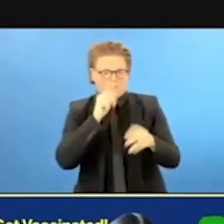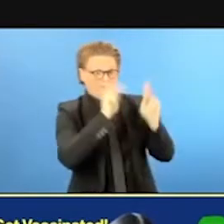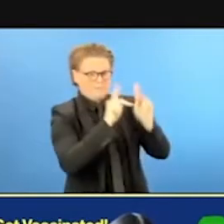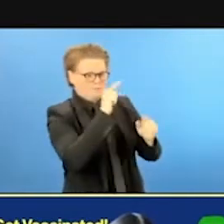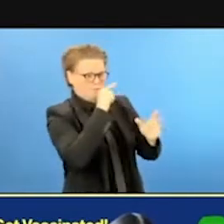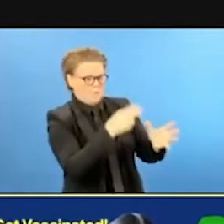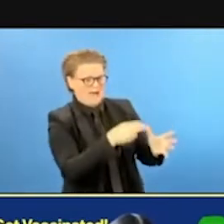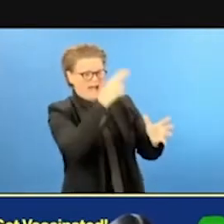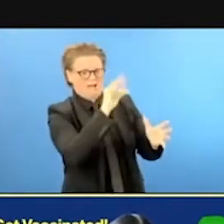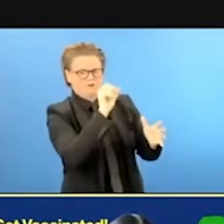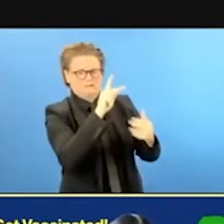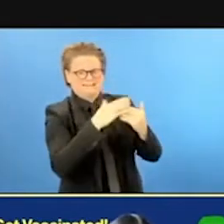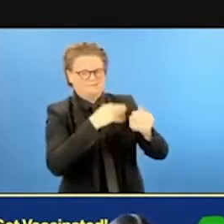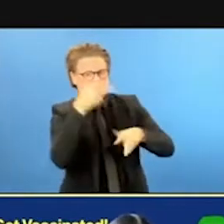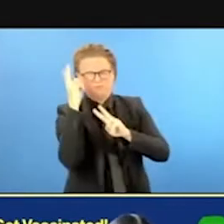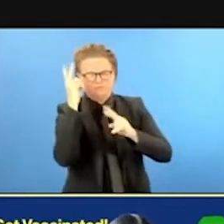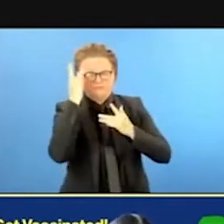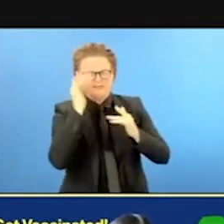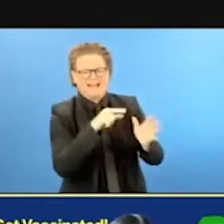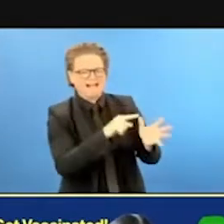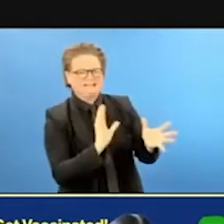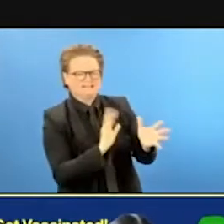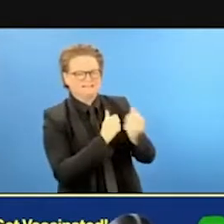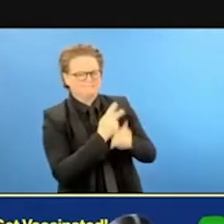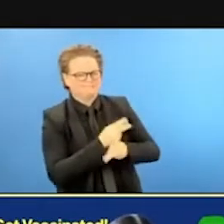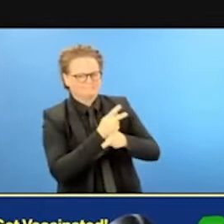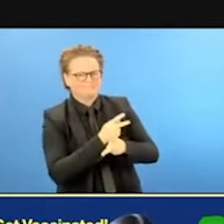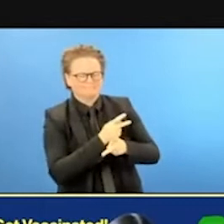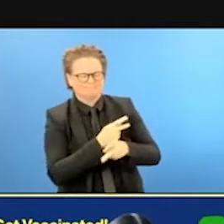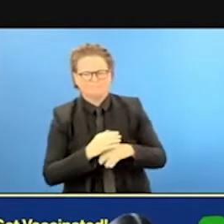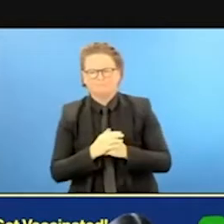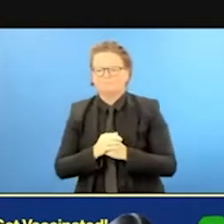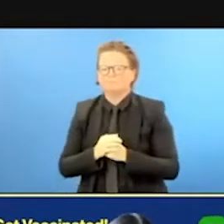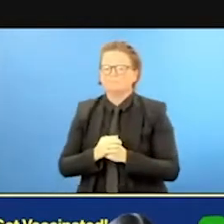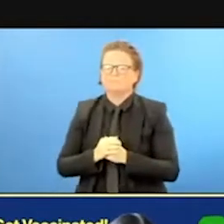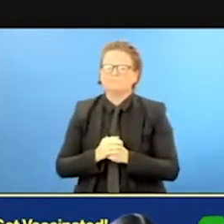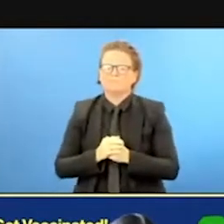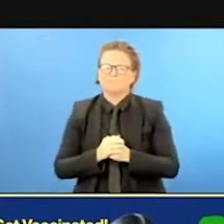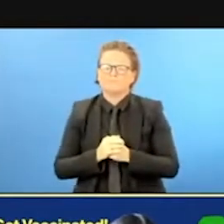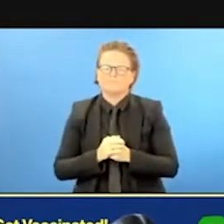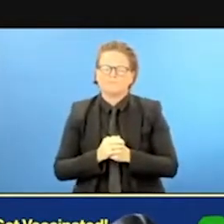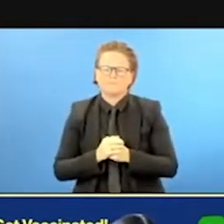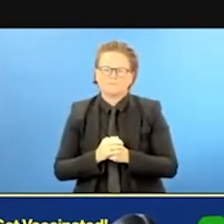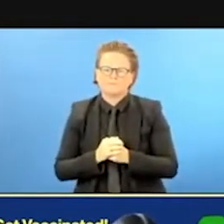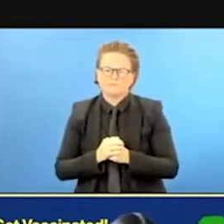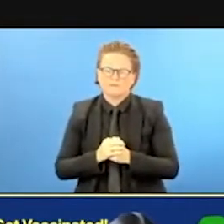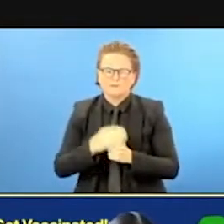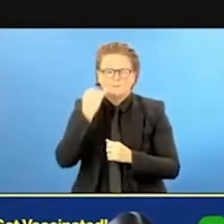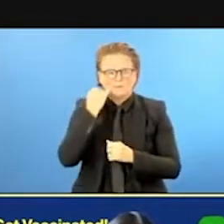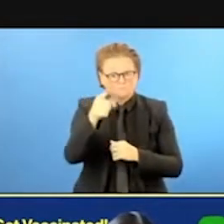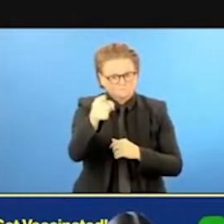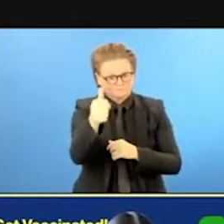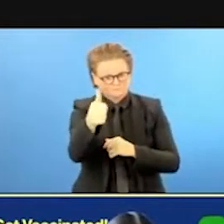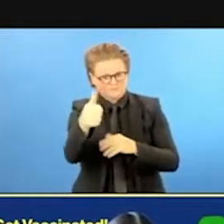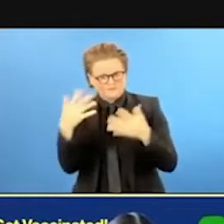physical distancing. And then you can, if you are fully vaccinated, you might not necessarily